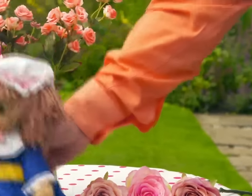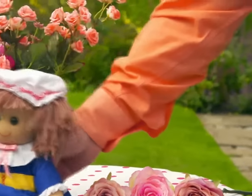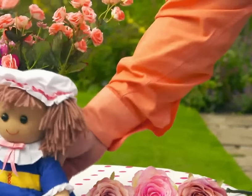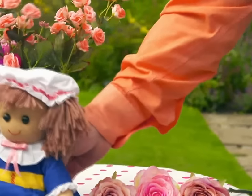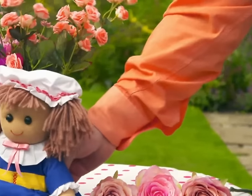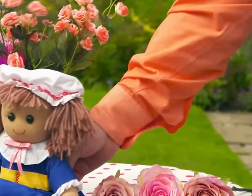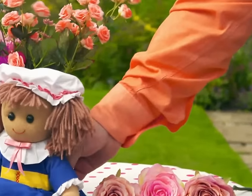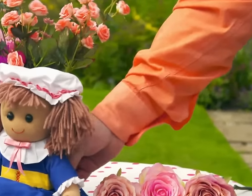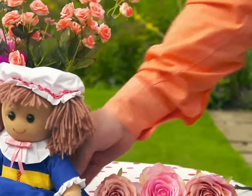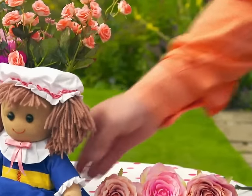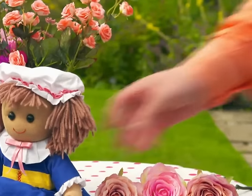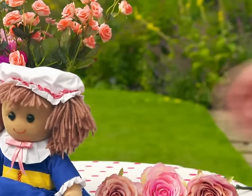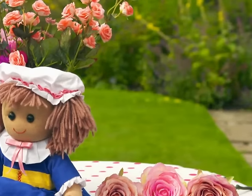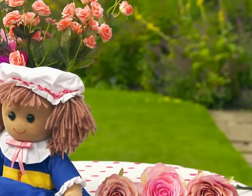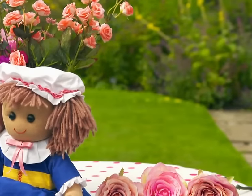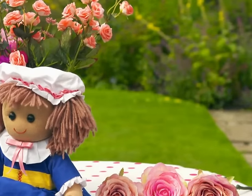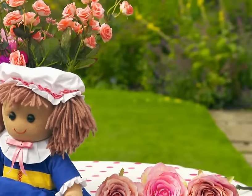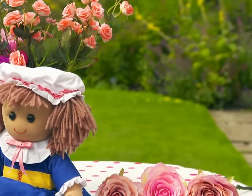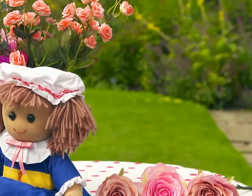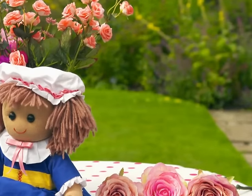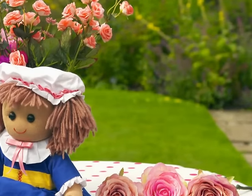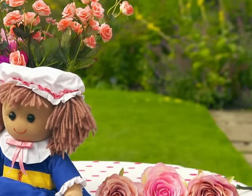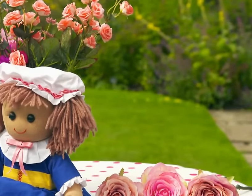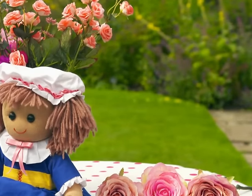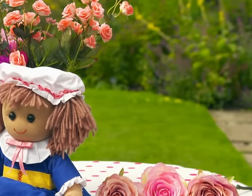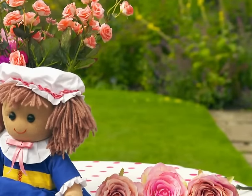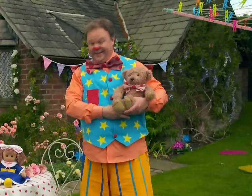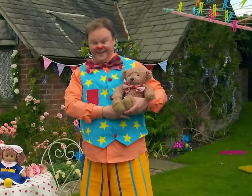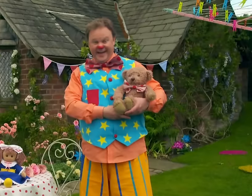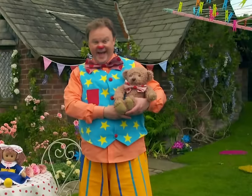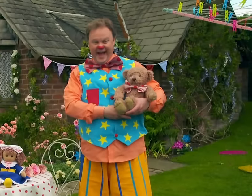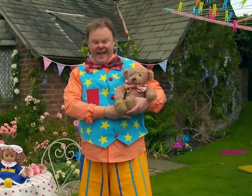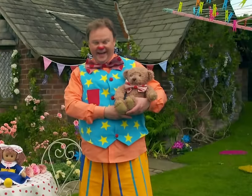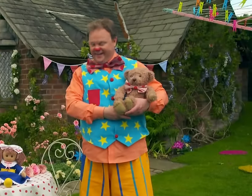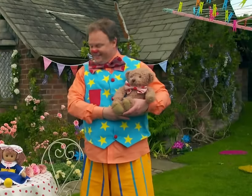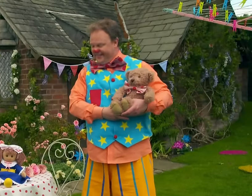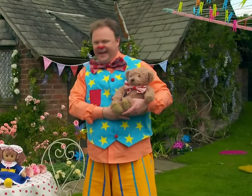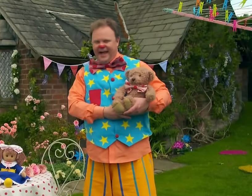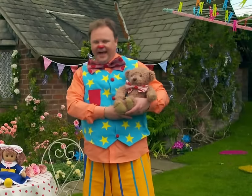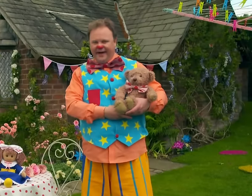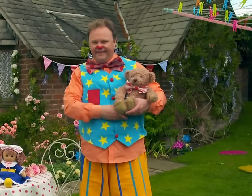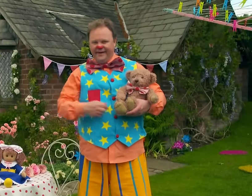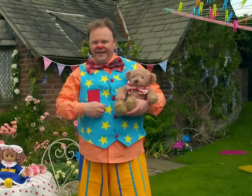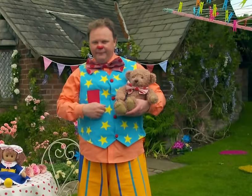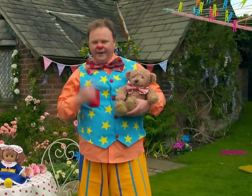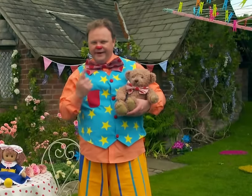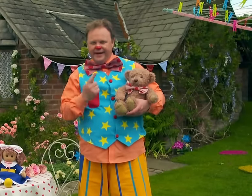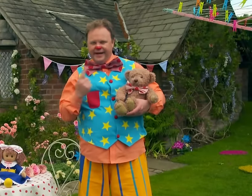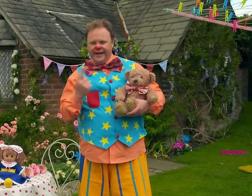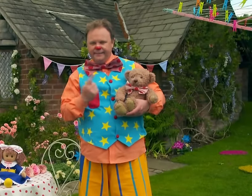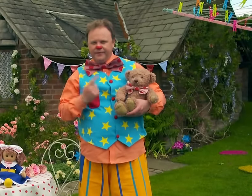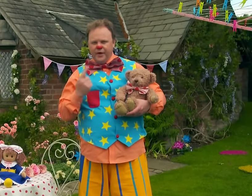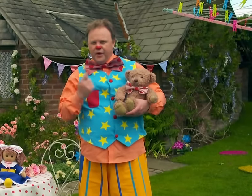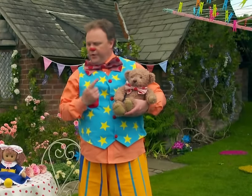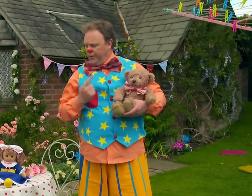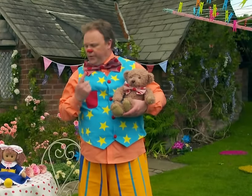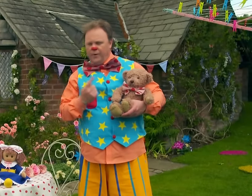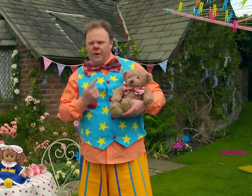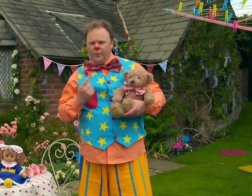Well done, Polly Dolly. Great hiding. Yes. Now, I wonder who we